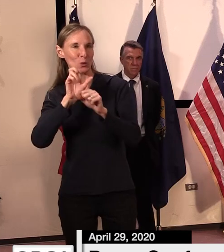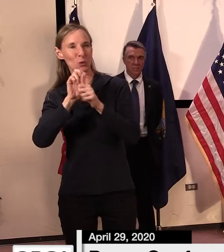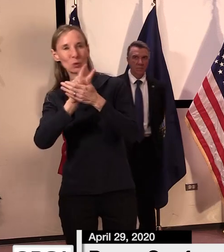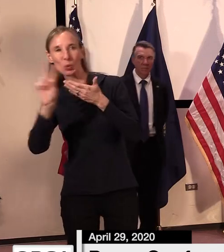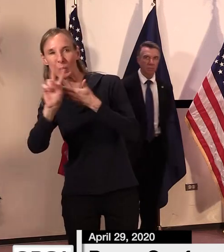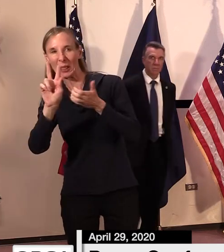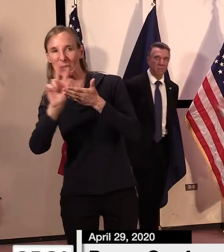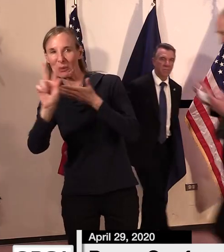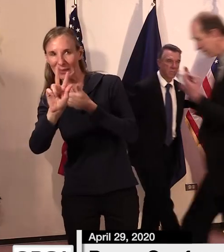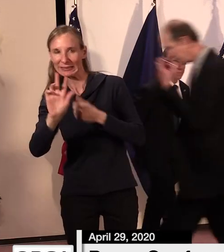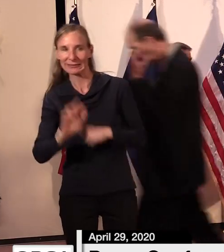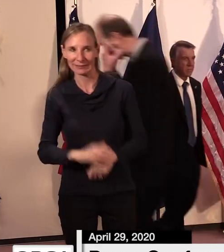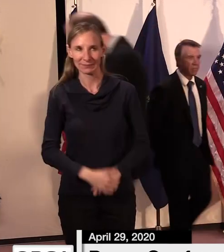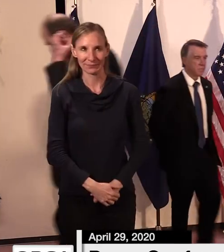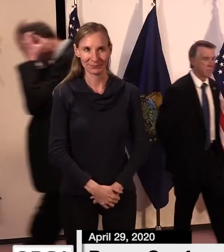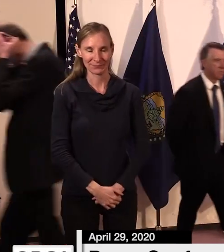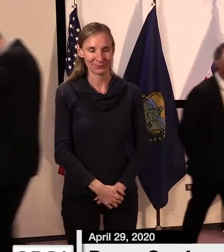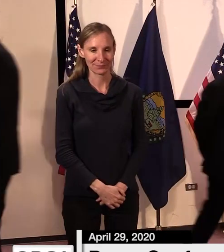Okay. Hey, thank you very much.